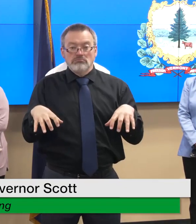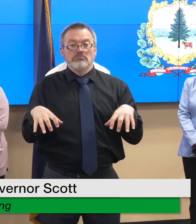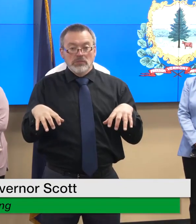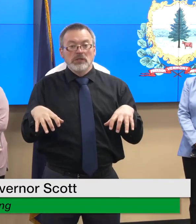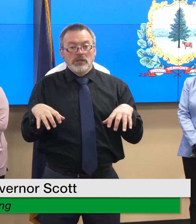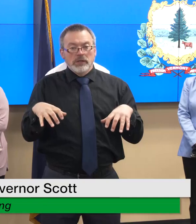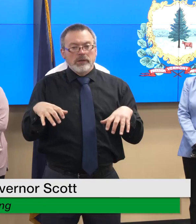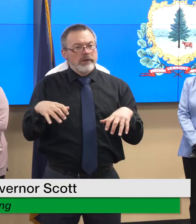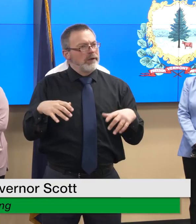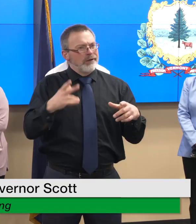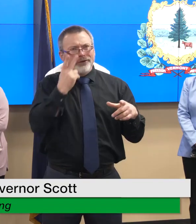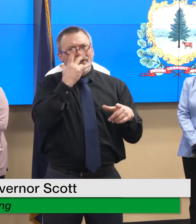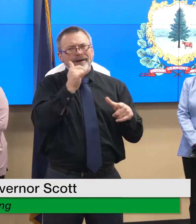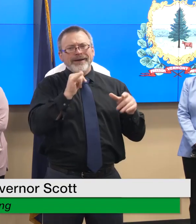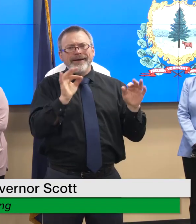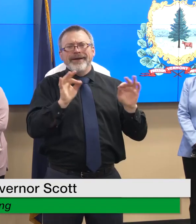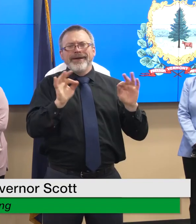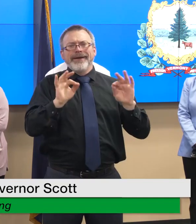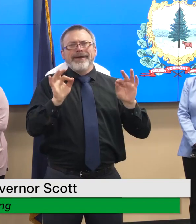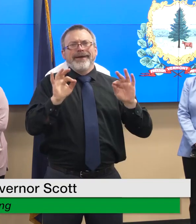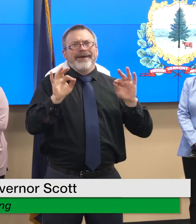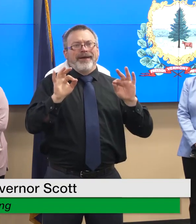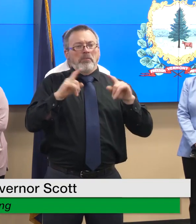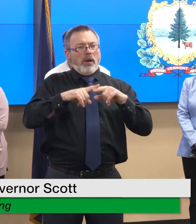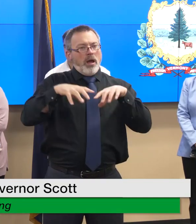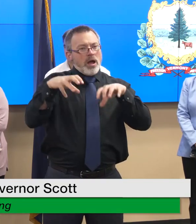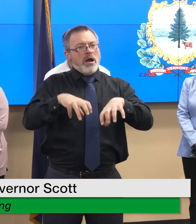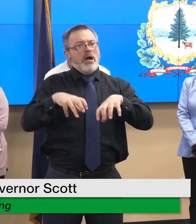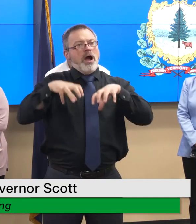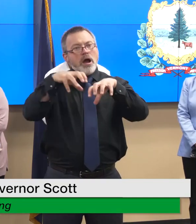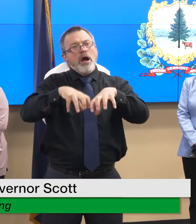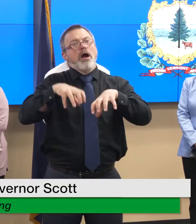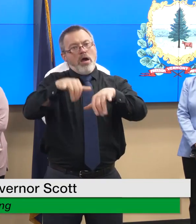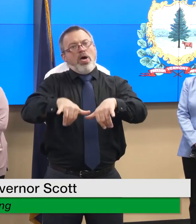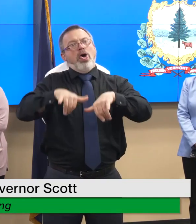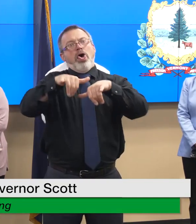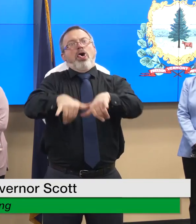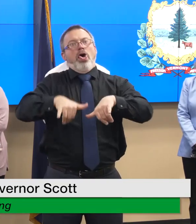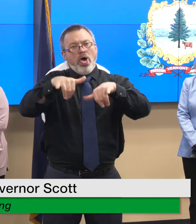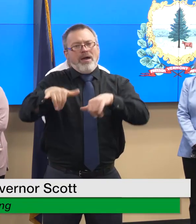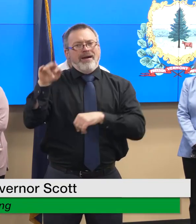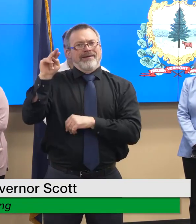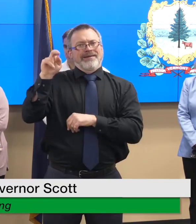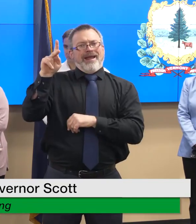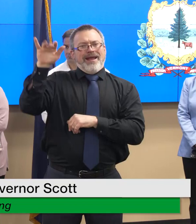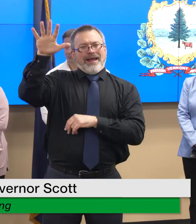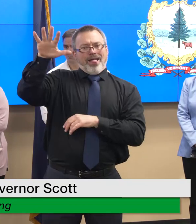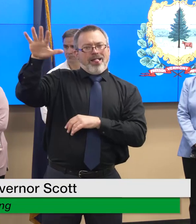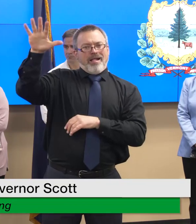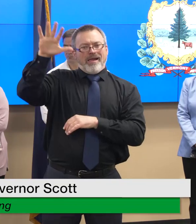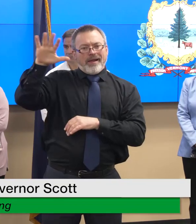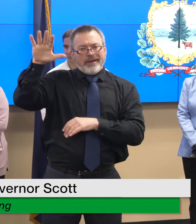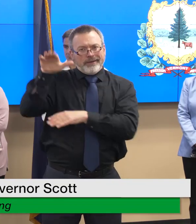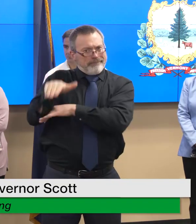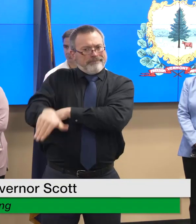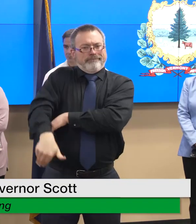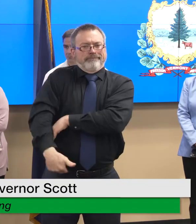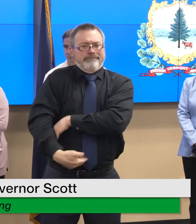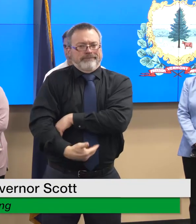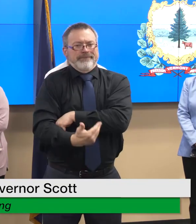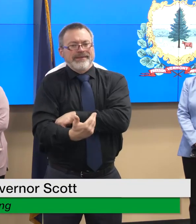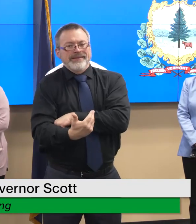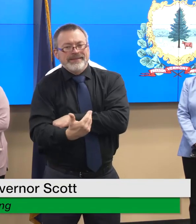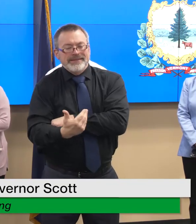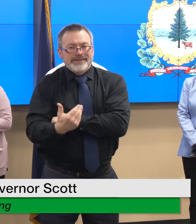Kingdom and dropped 4 to 8 inches of rain in areas such as Linden, Danville, St. Johnsbury, Morgan, and